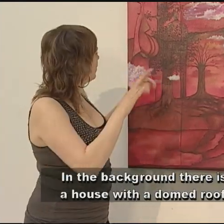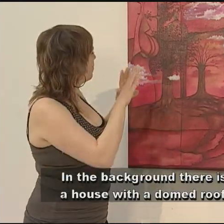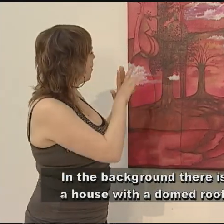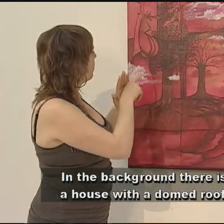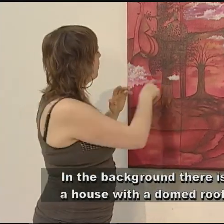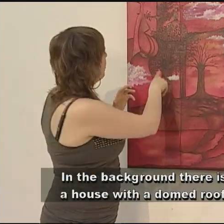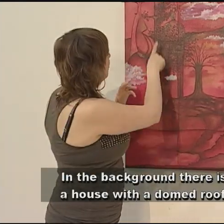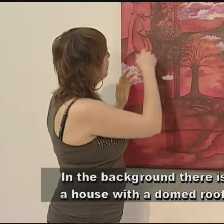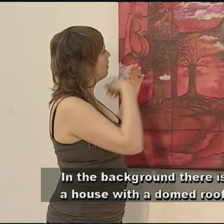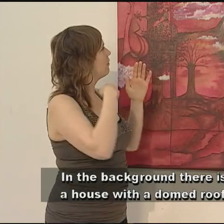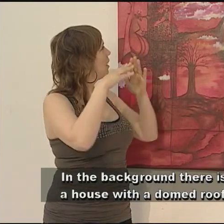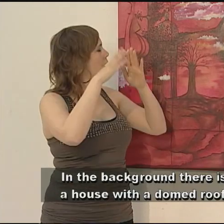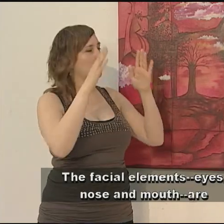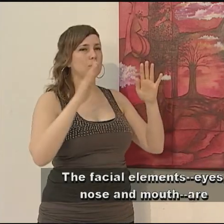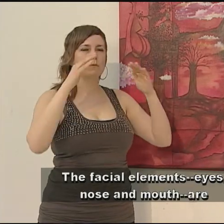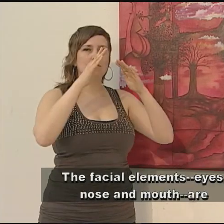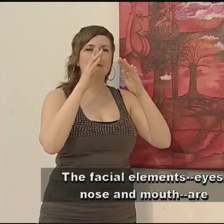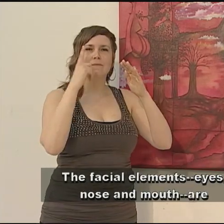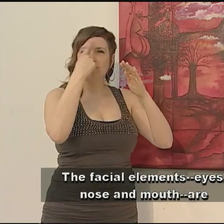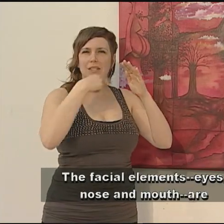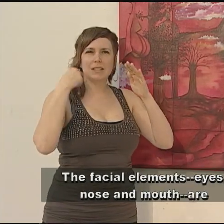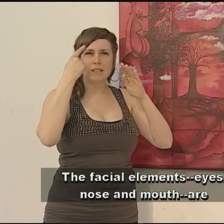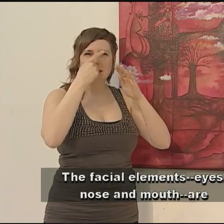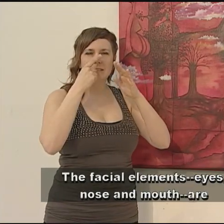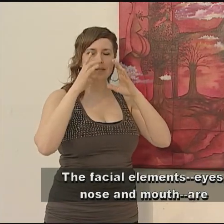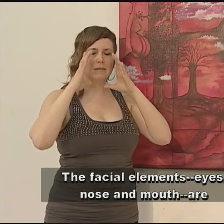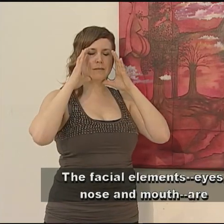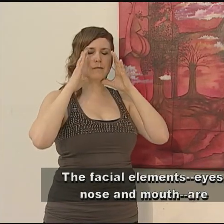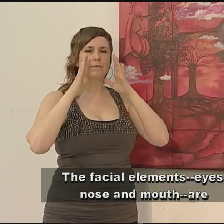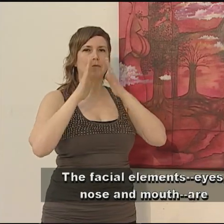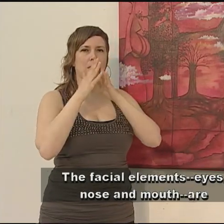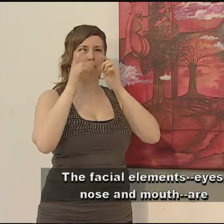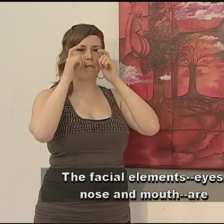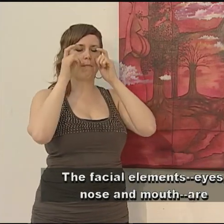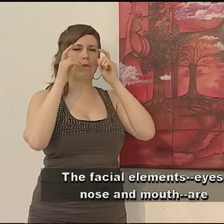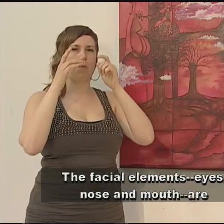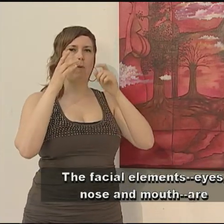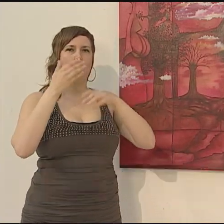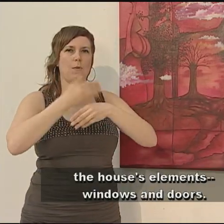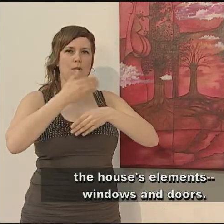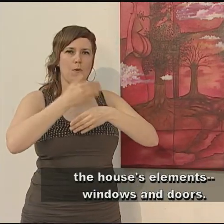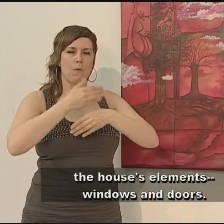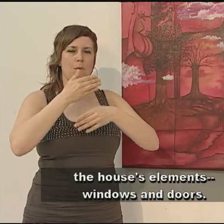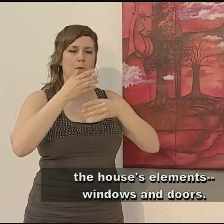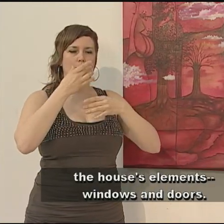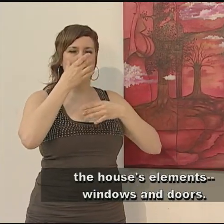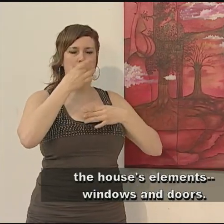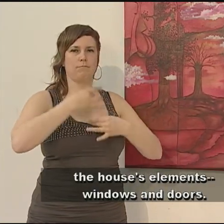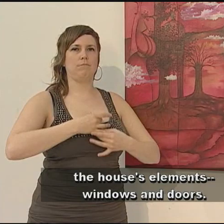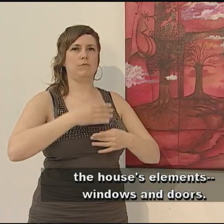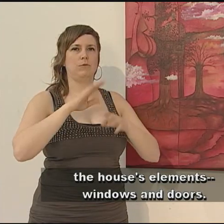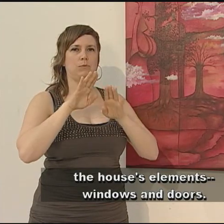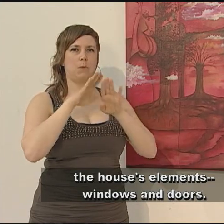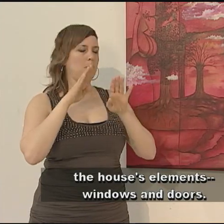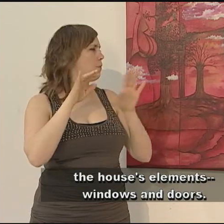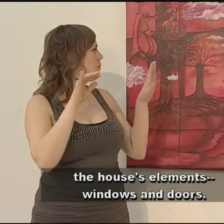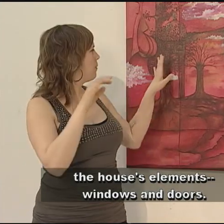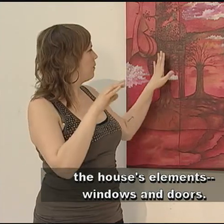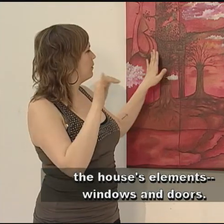there is a house with a domed roof. The facial elements, eyes, nose, and mouth, are the house's elements, windows,